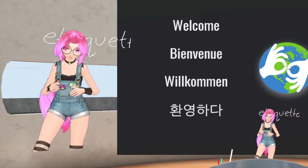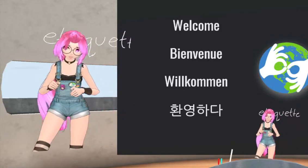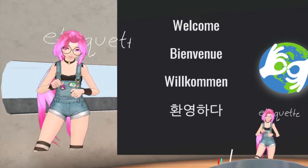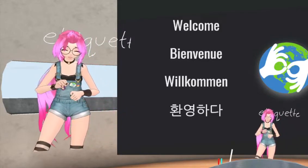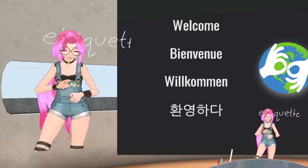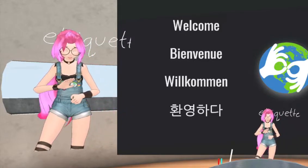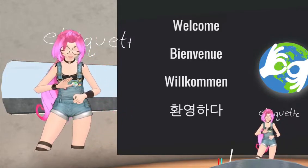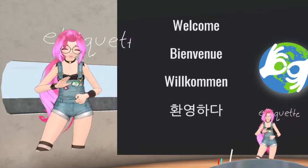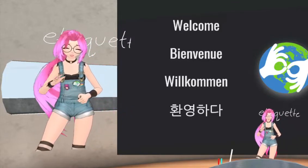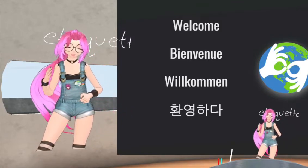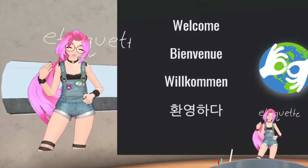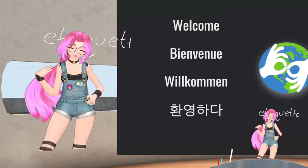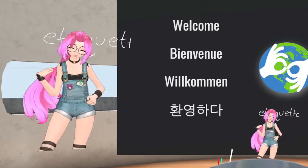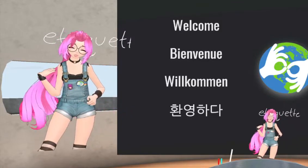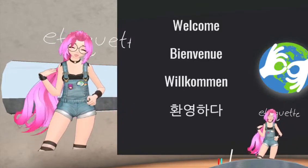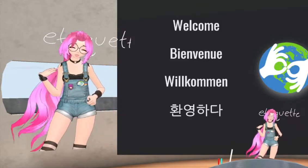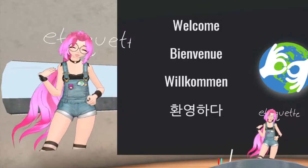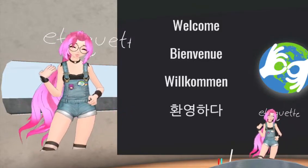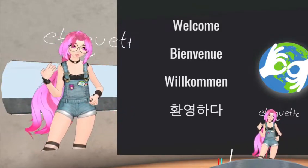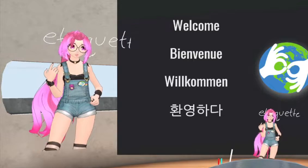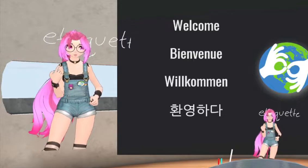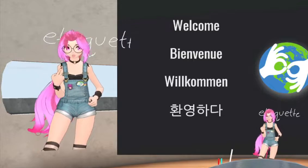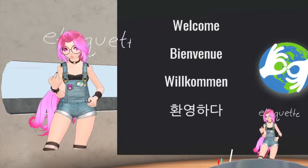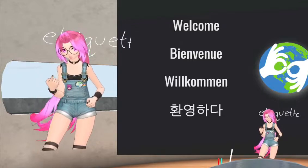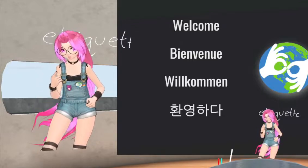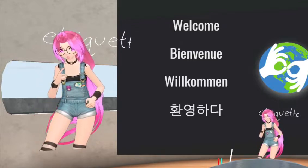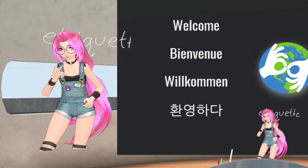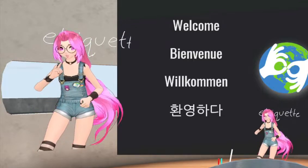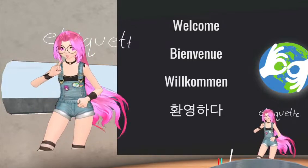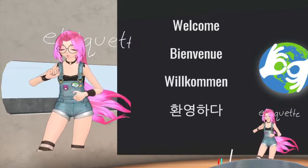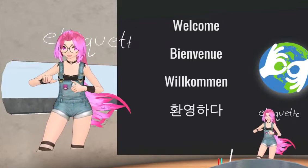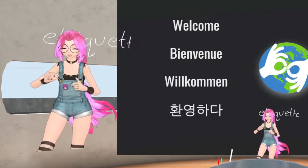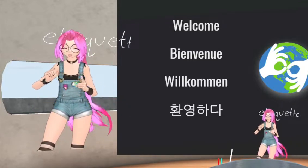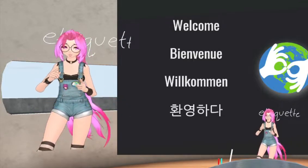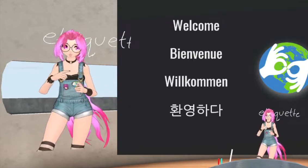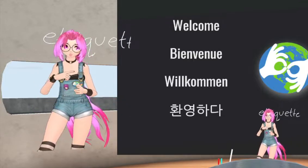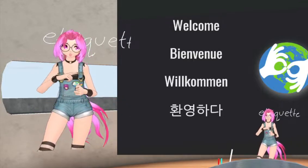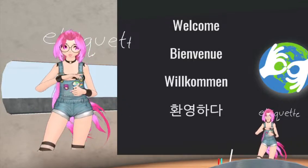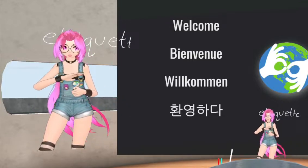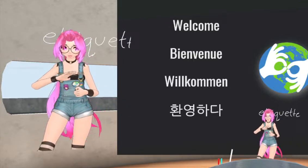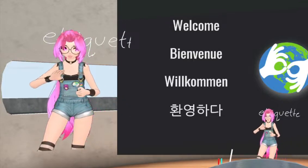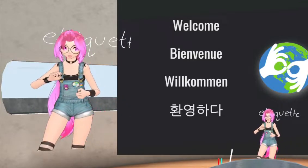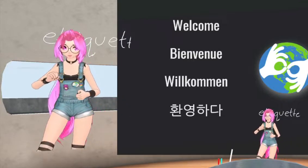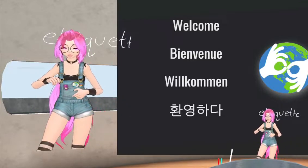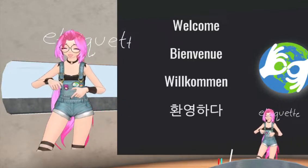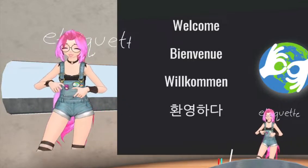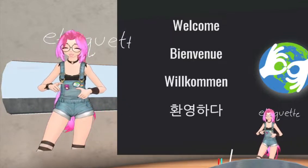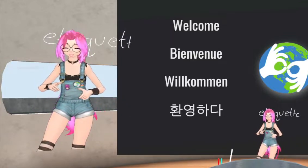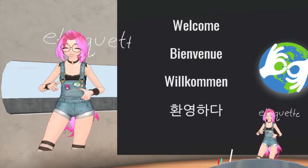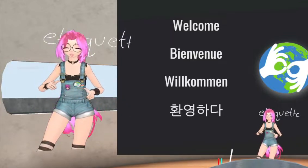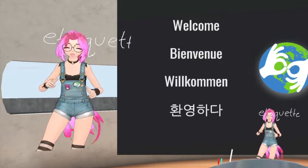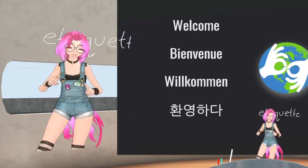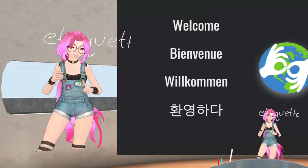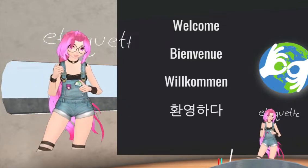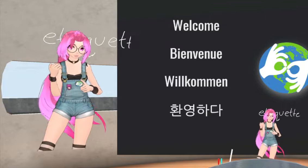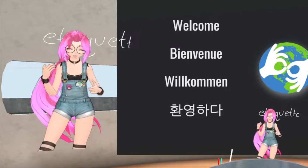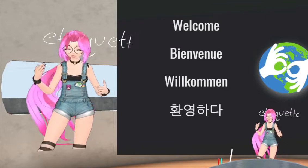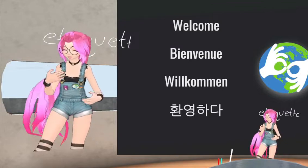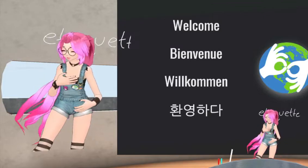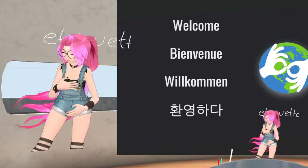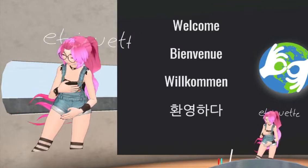never want to throw something at a deaf or hard of hearing person. So yeah, that's really great. But yeah, when it comes to VR, really the only thing we could do is